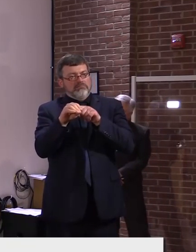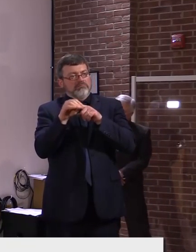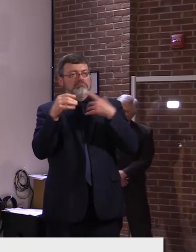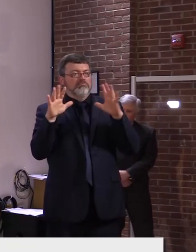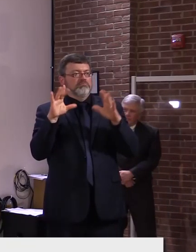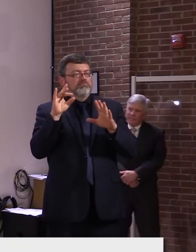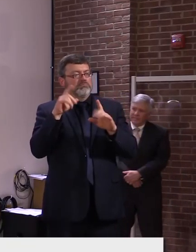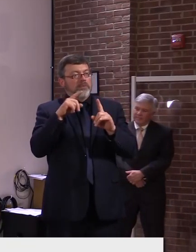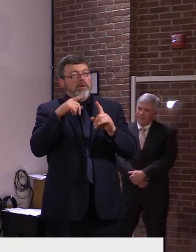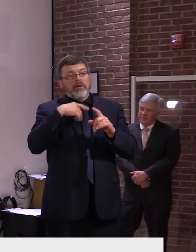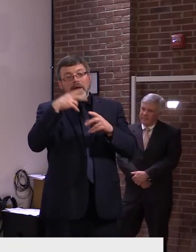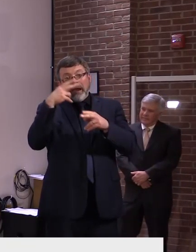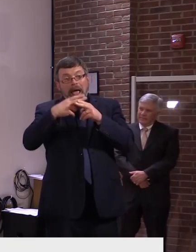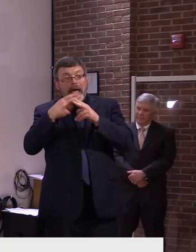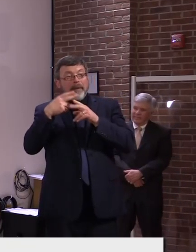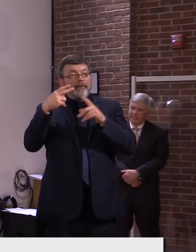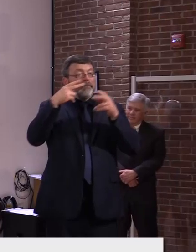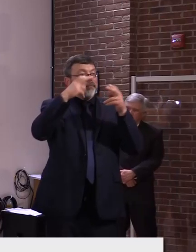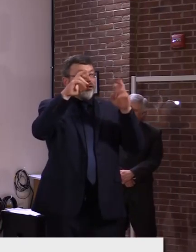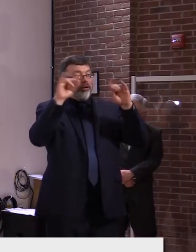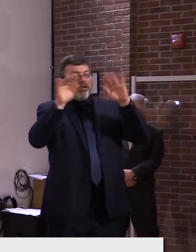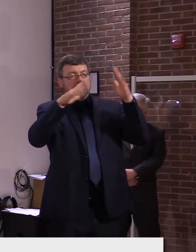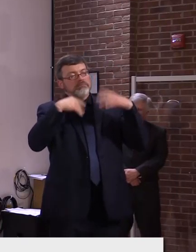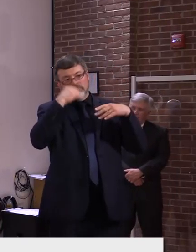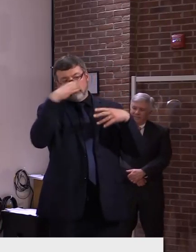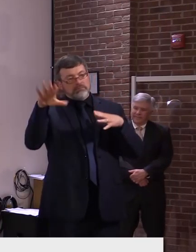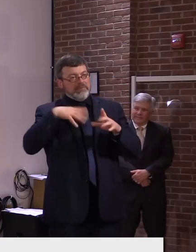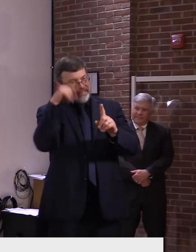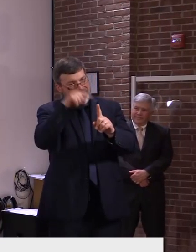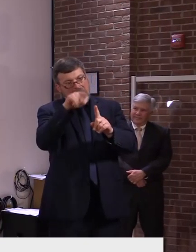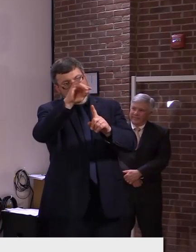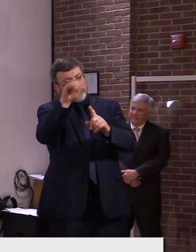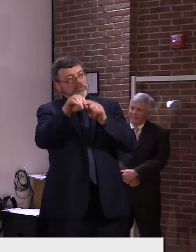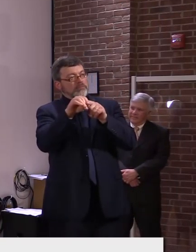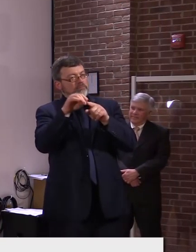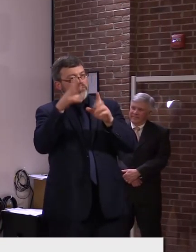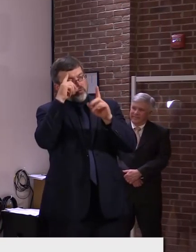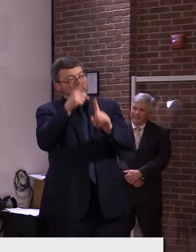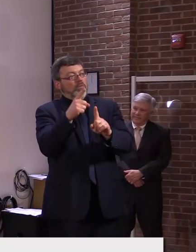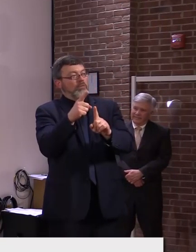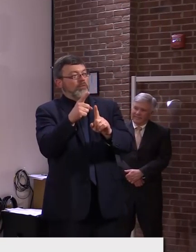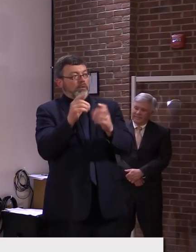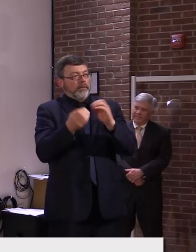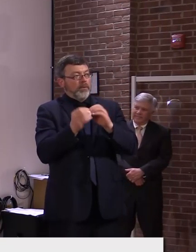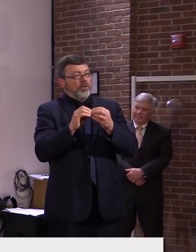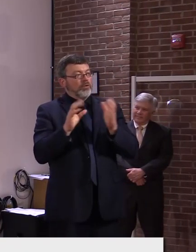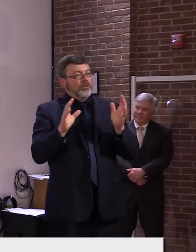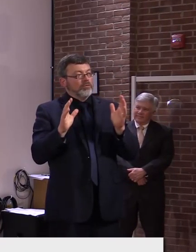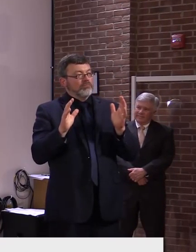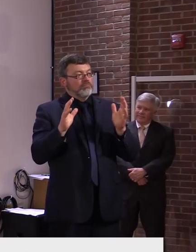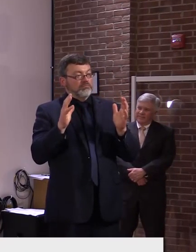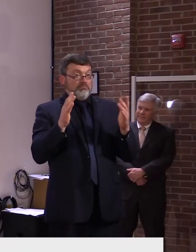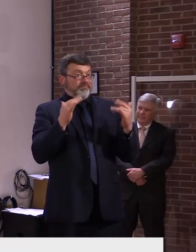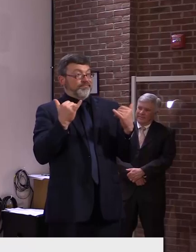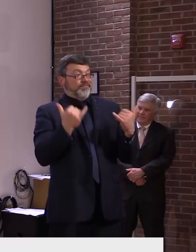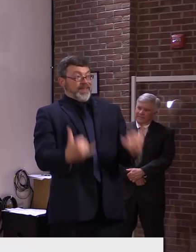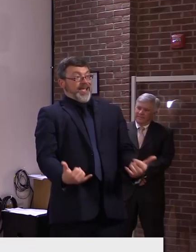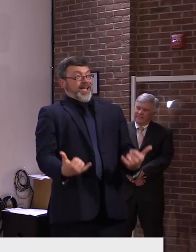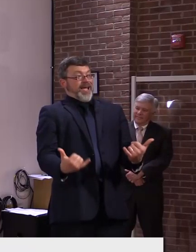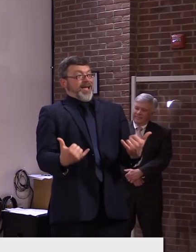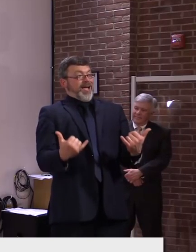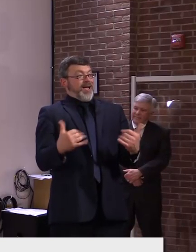that we've talked about every week here, and that's happening now across the country in places where they have far less